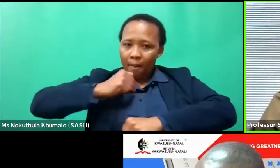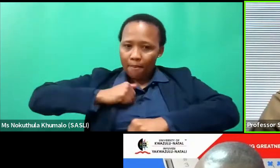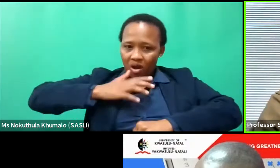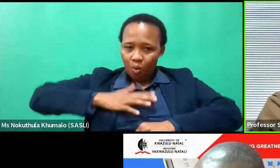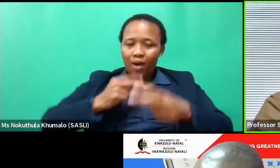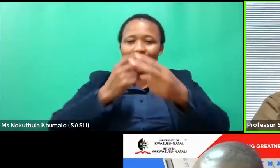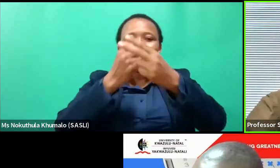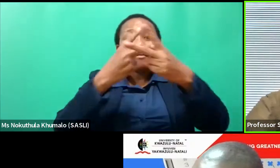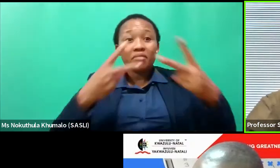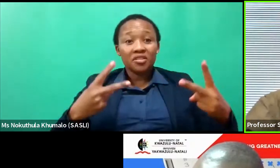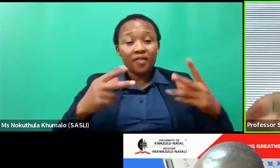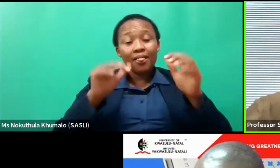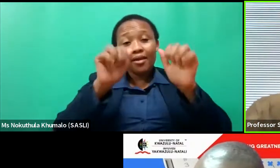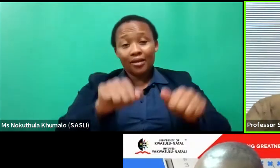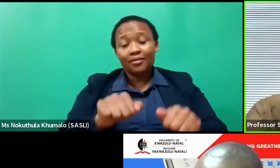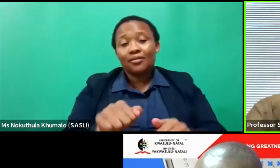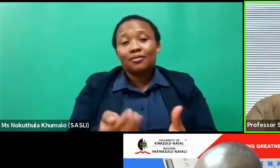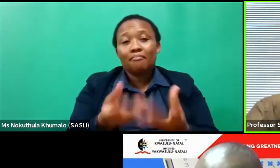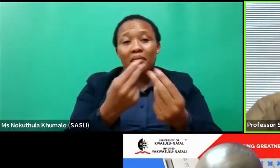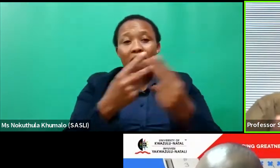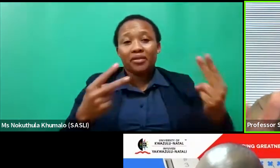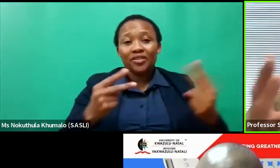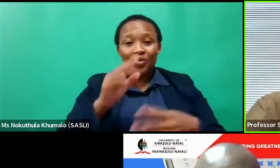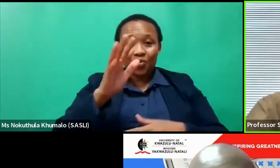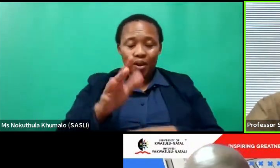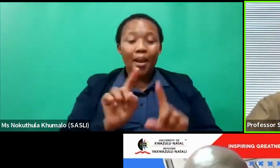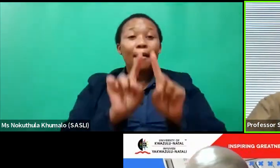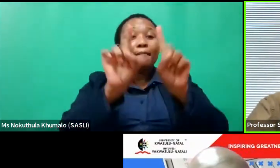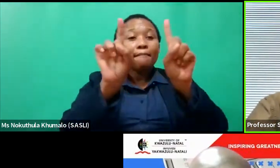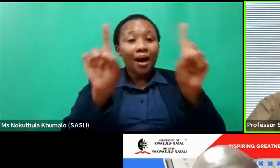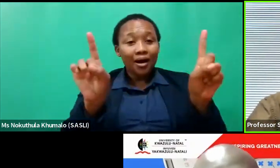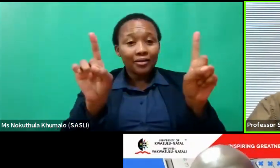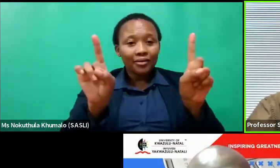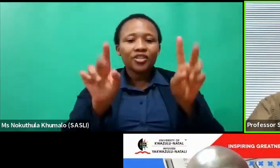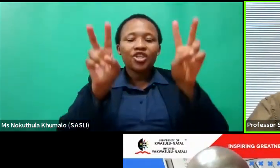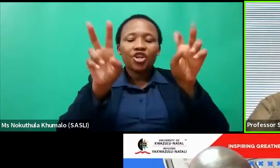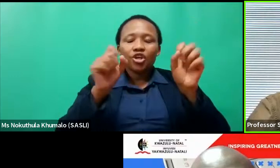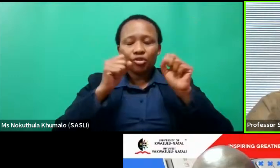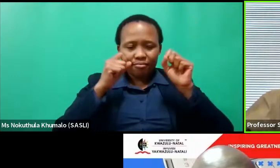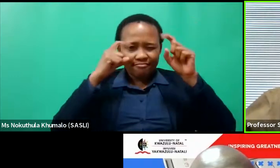the issue of the complexity that face the mergers in higher